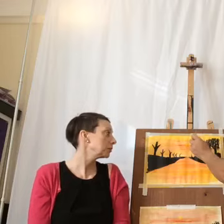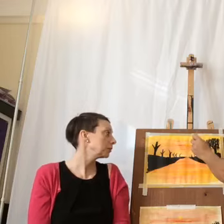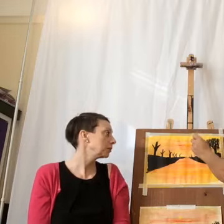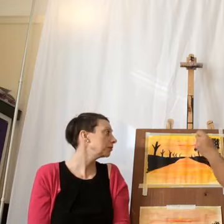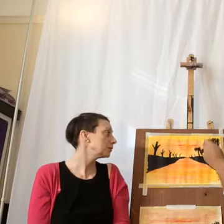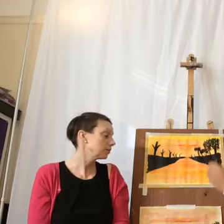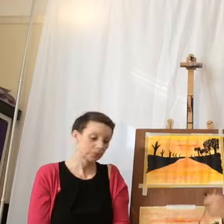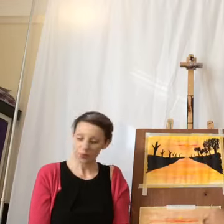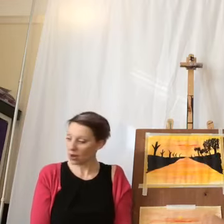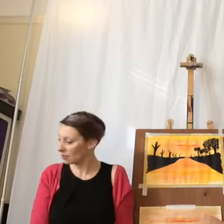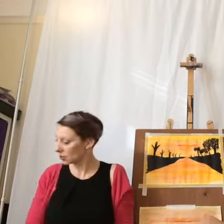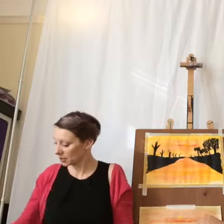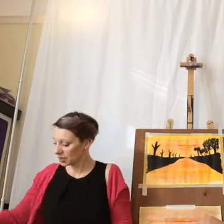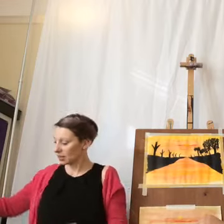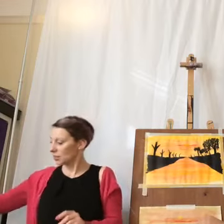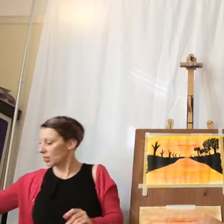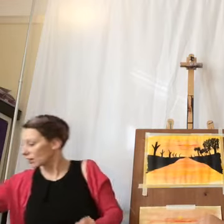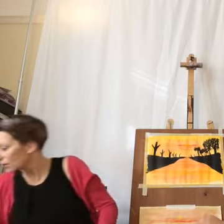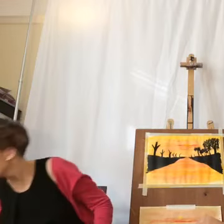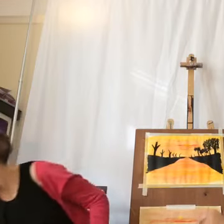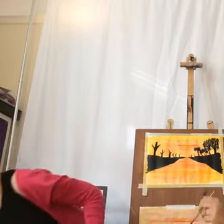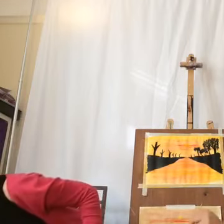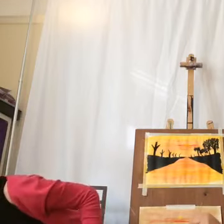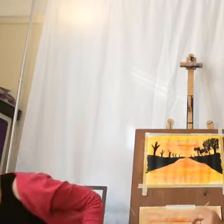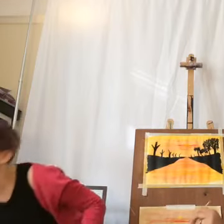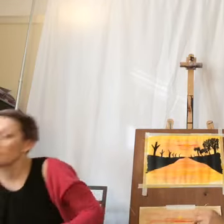Might do not have the time. I have no idea. Let me check.